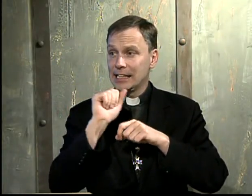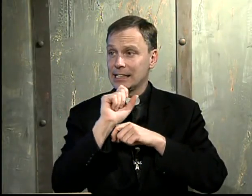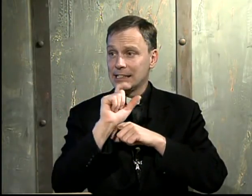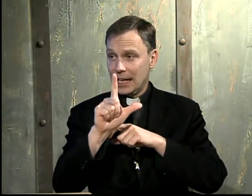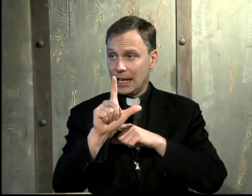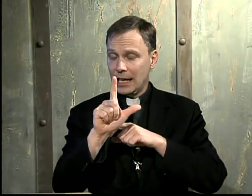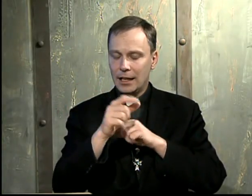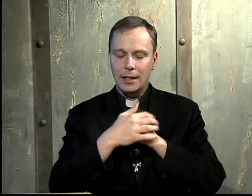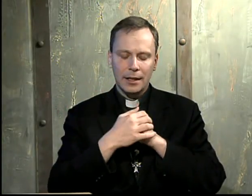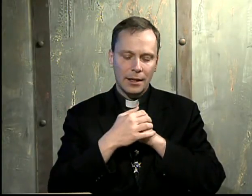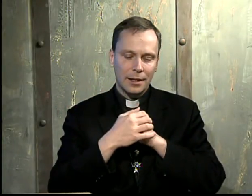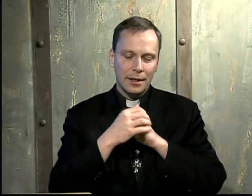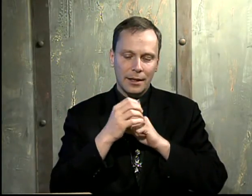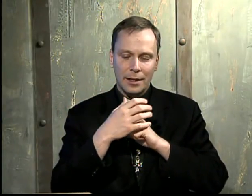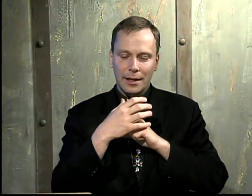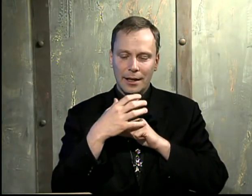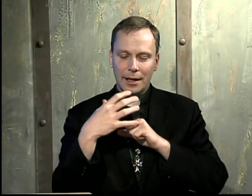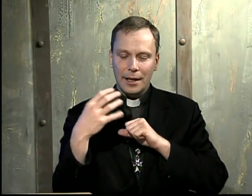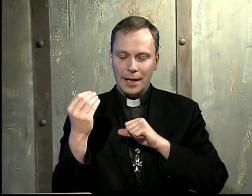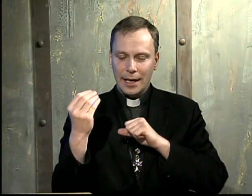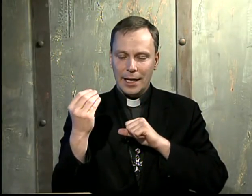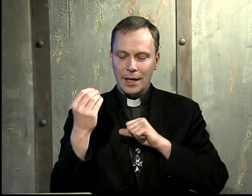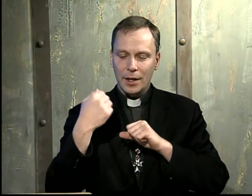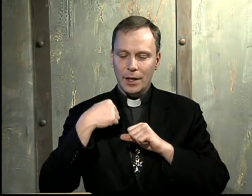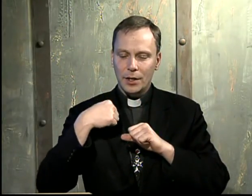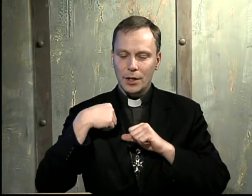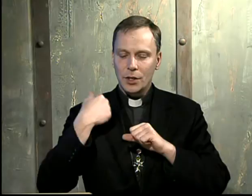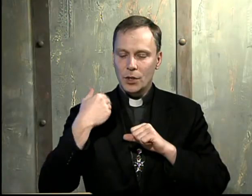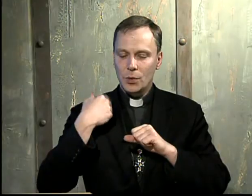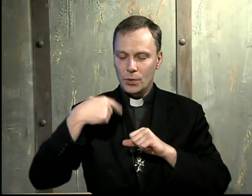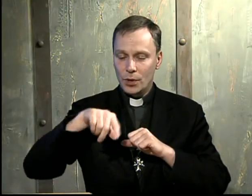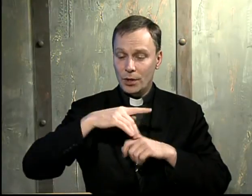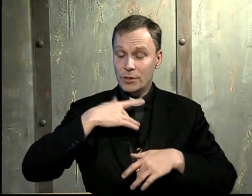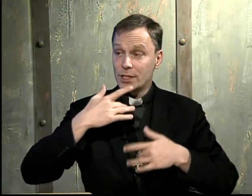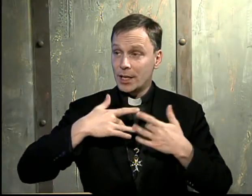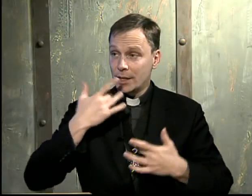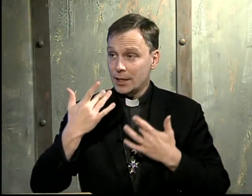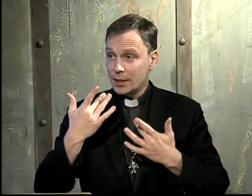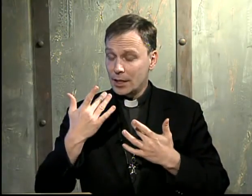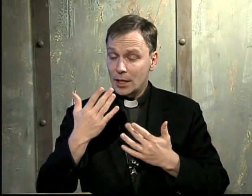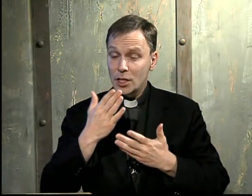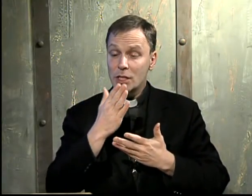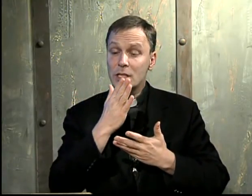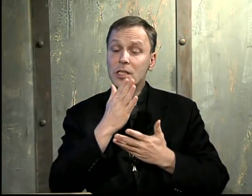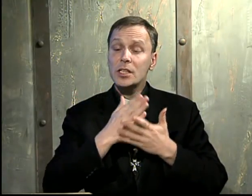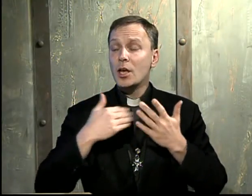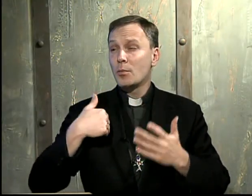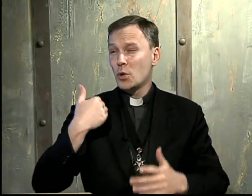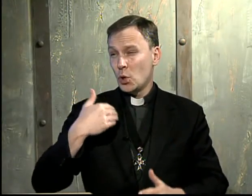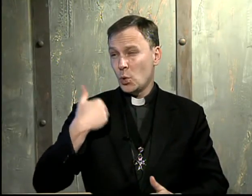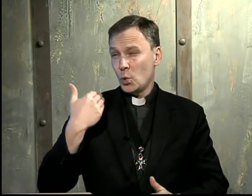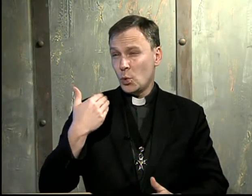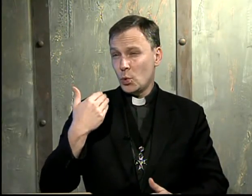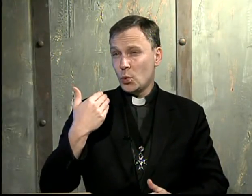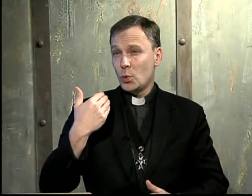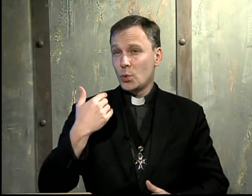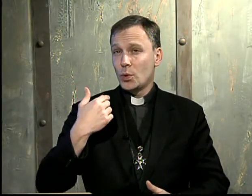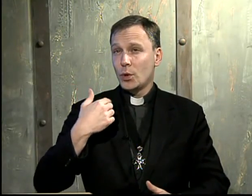They are proficient in English, Spanish, and American Sign Language. And the youth are very